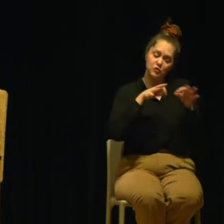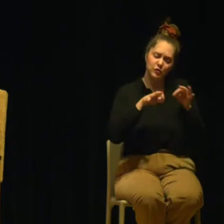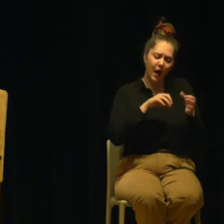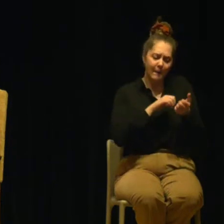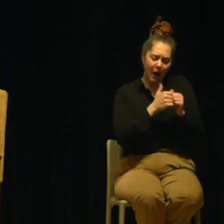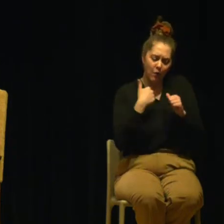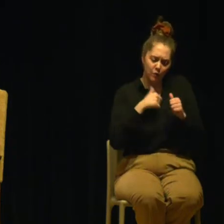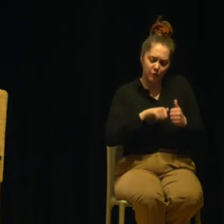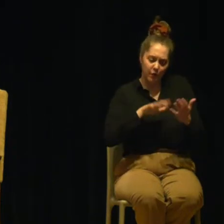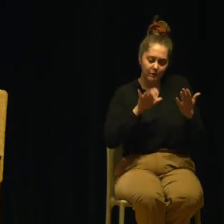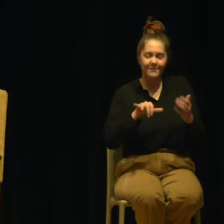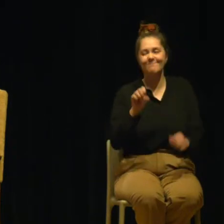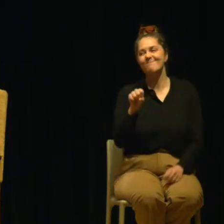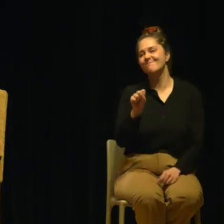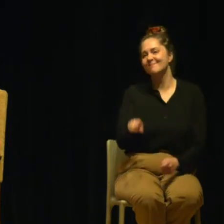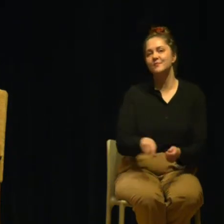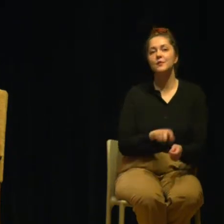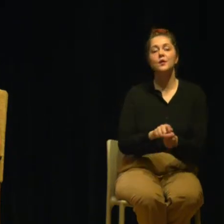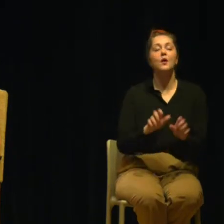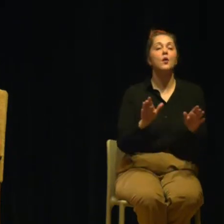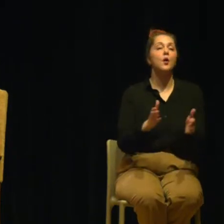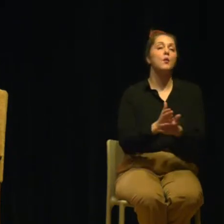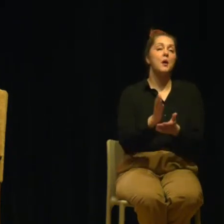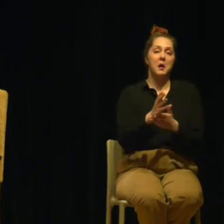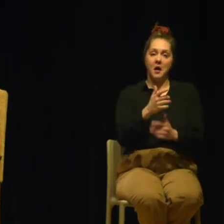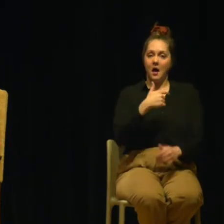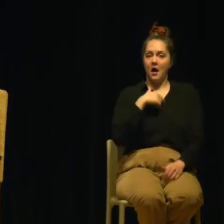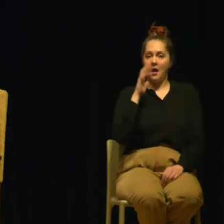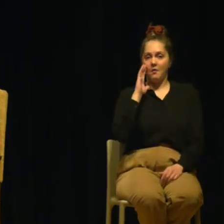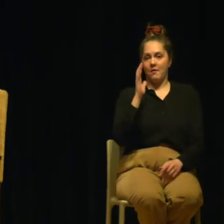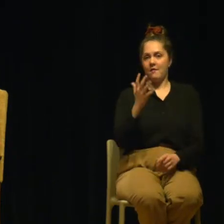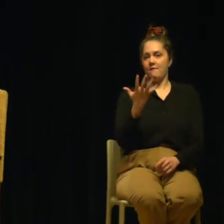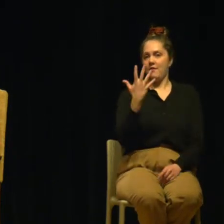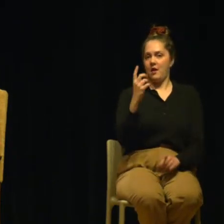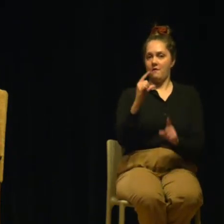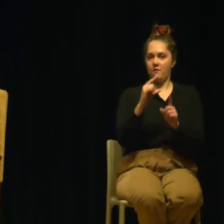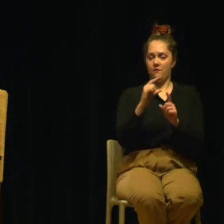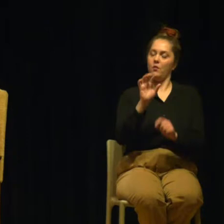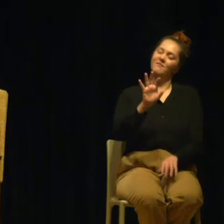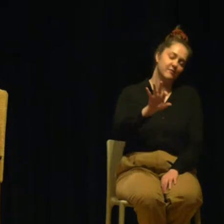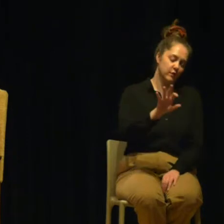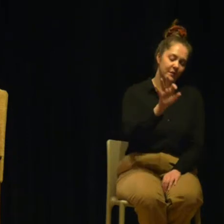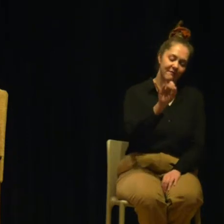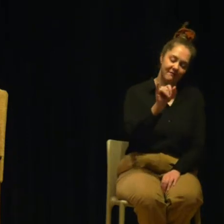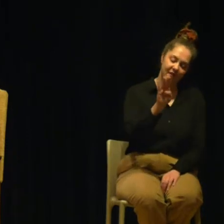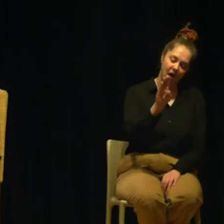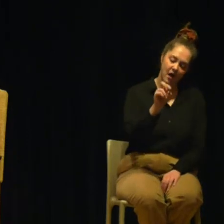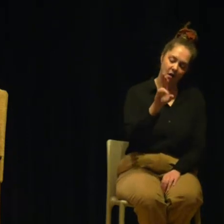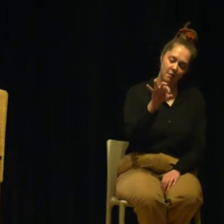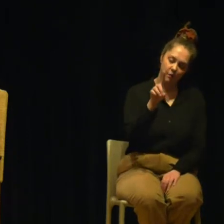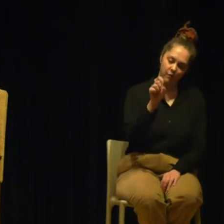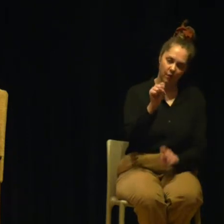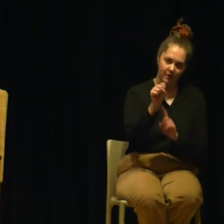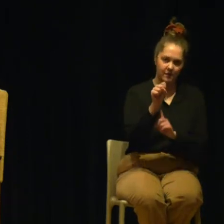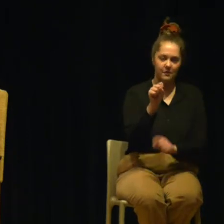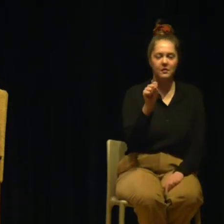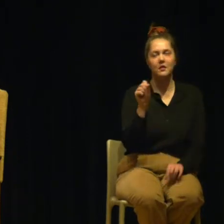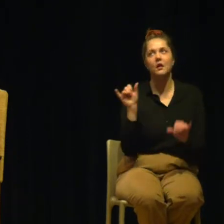be approaching that now? Exactly. All right. So I'm going to take fibroids first, because fibroids are so